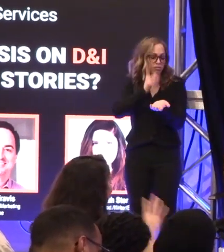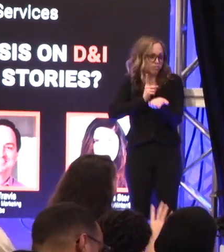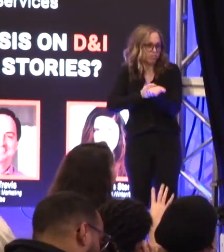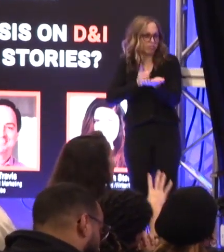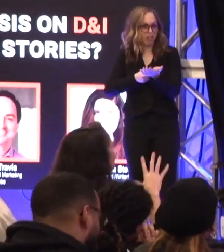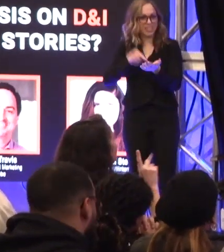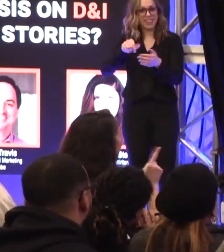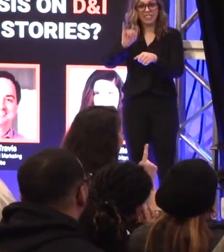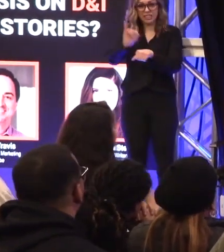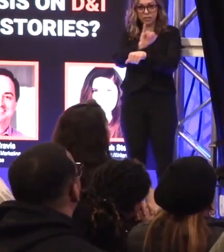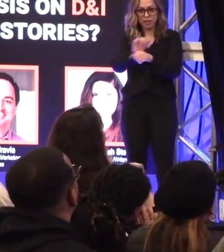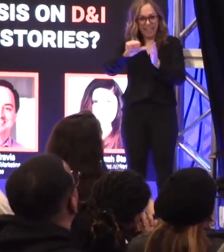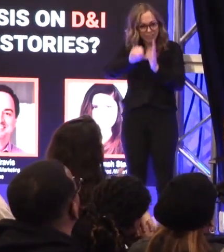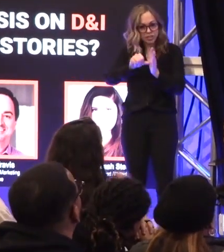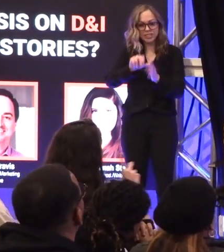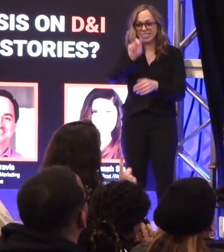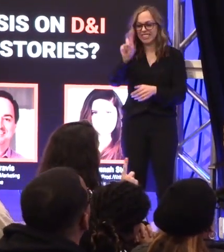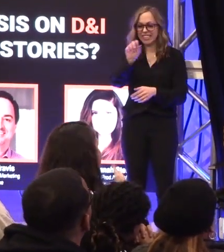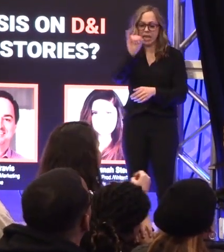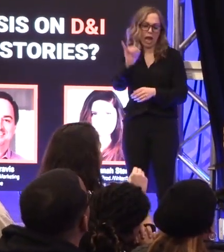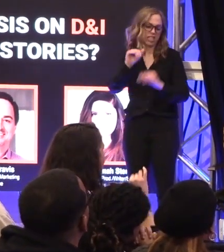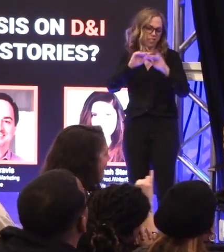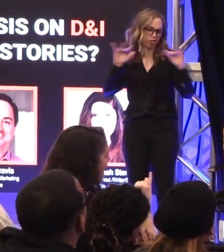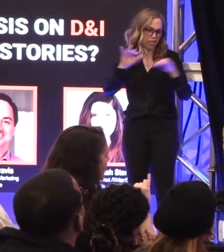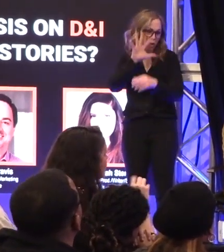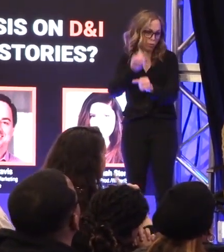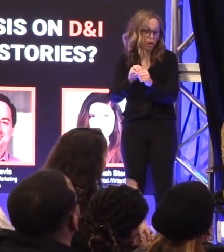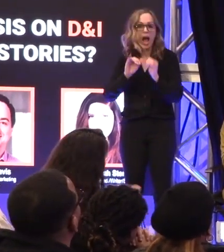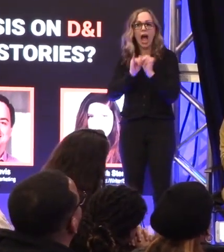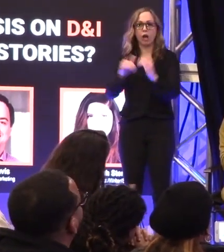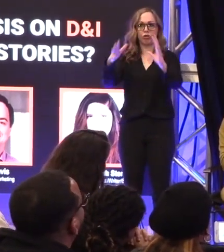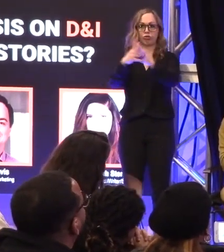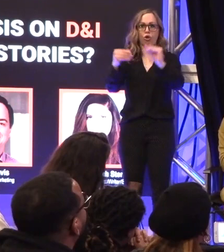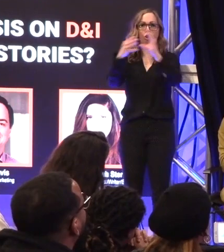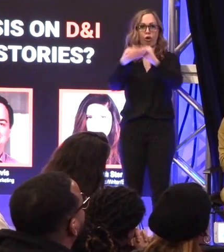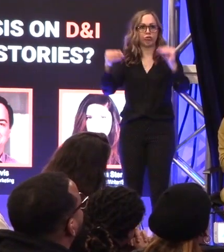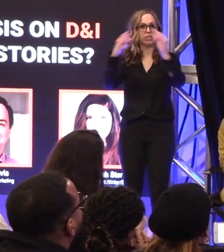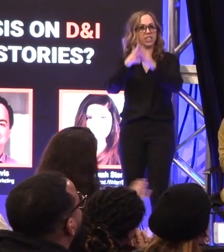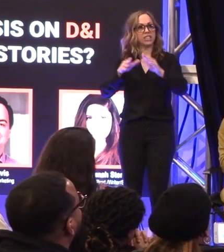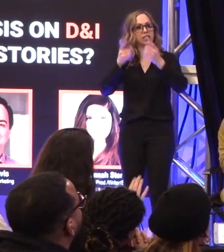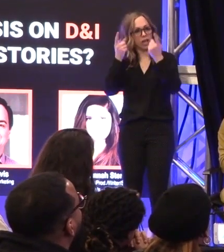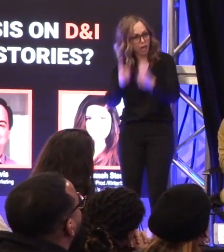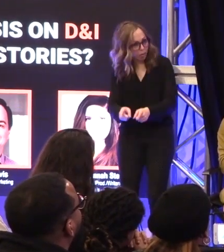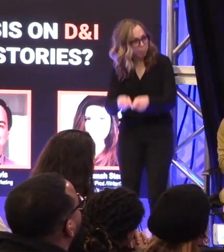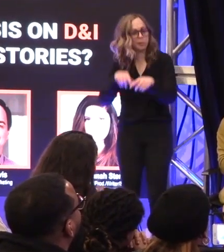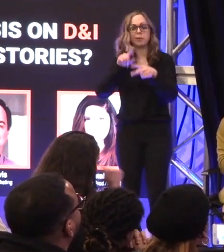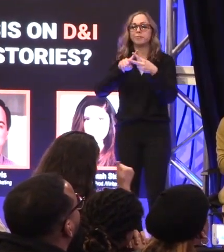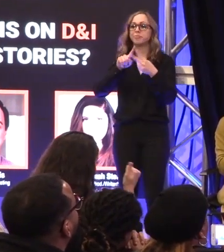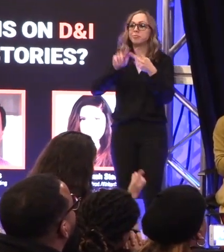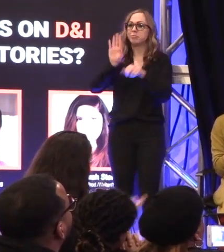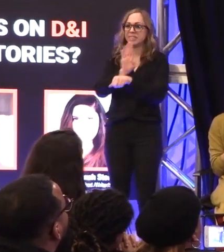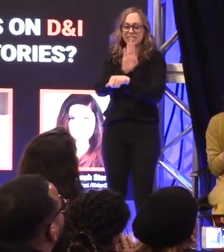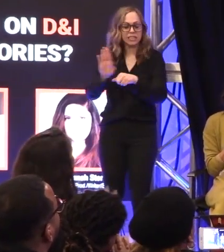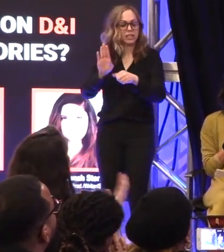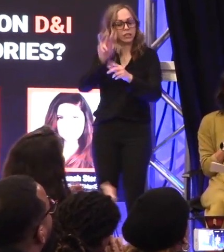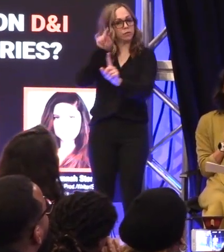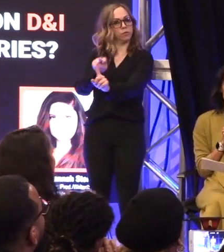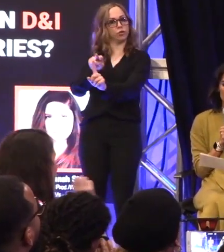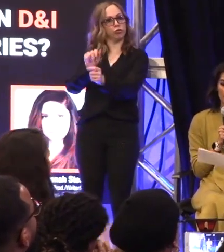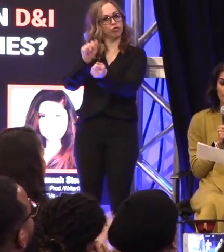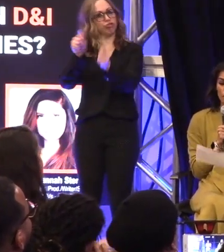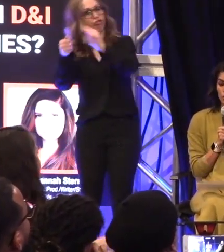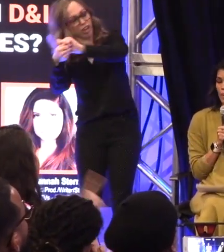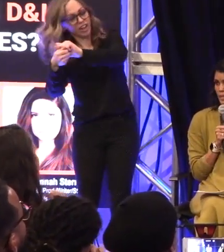the industry emphasis on D&I is changing the way we tell stories, how business practices are evolving, and how much more can be done